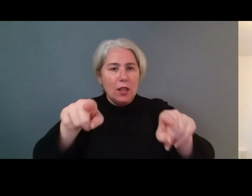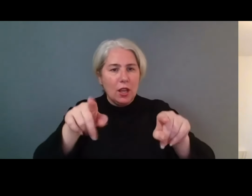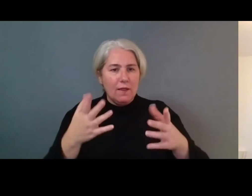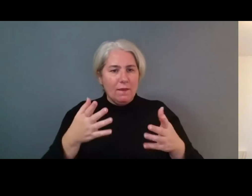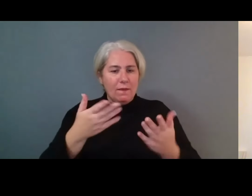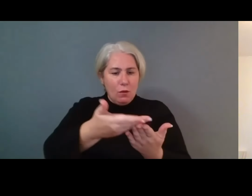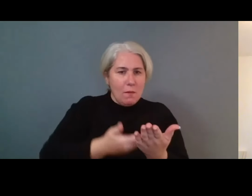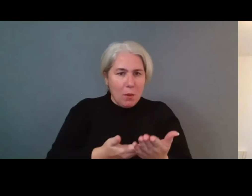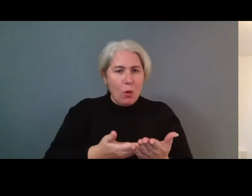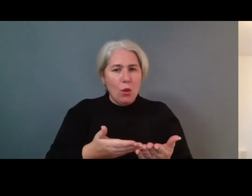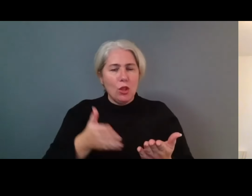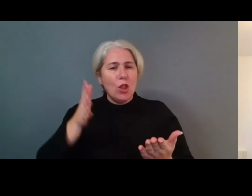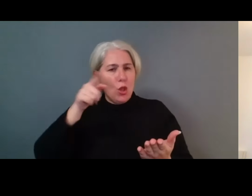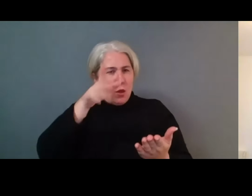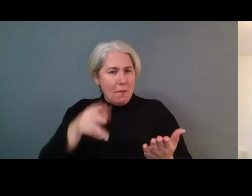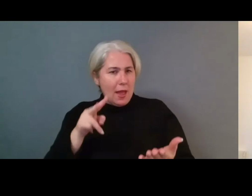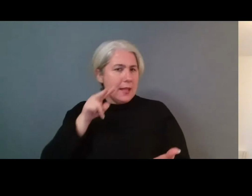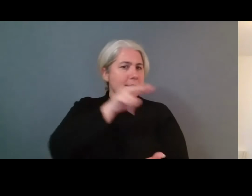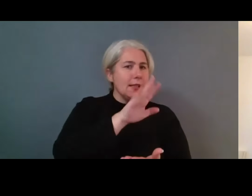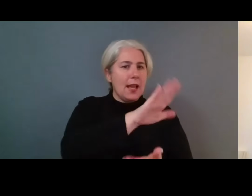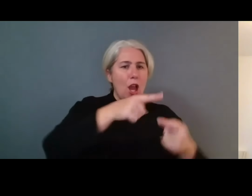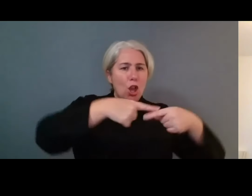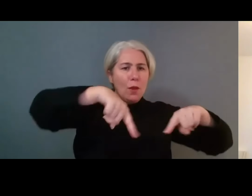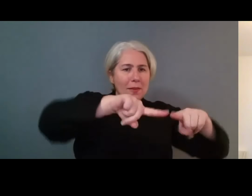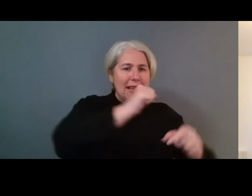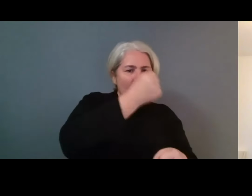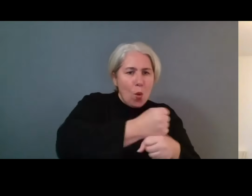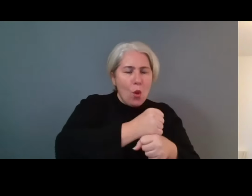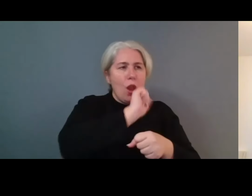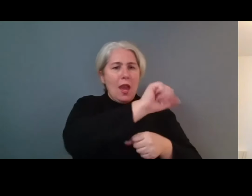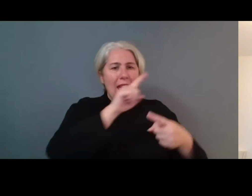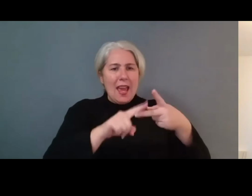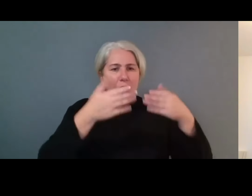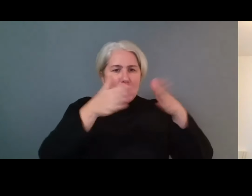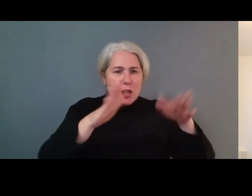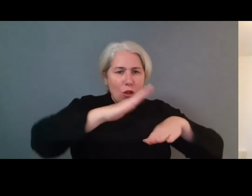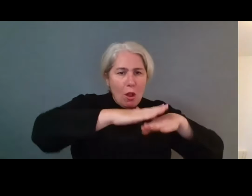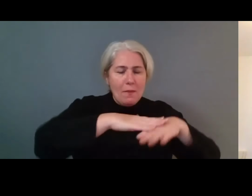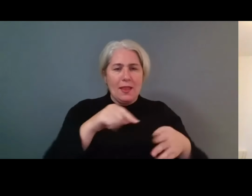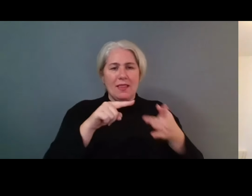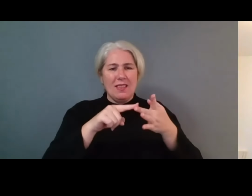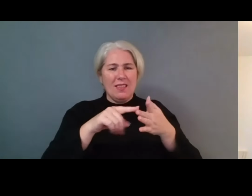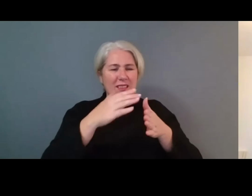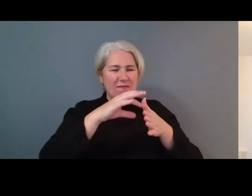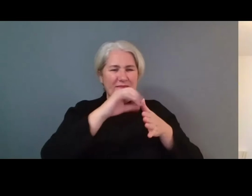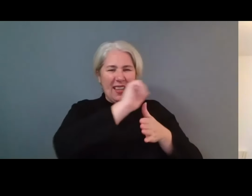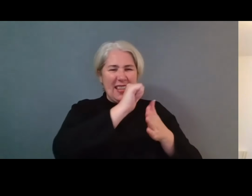go through the concluding observations or general comments, guidelines, whatever